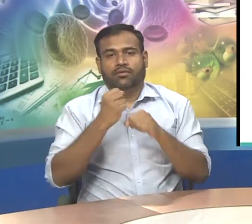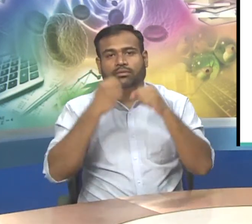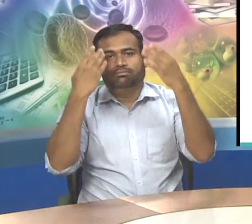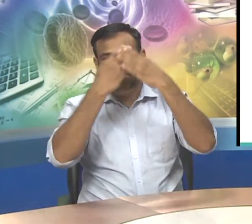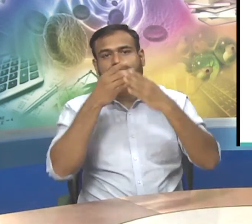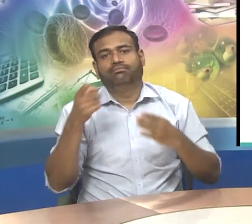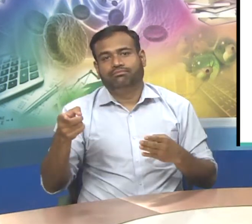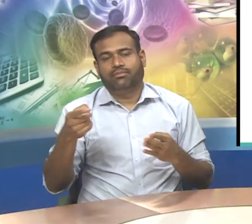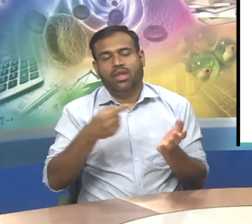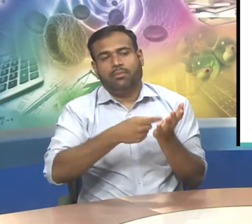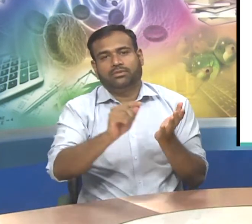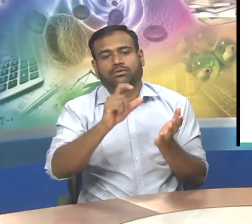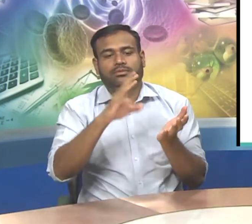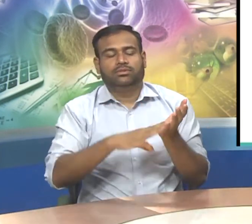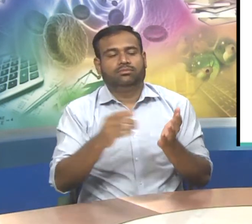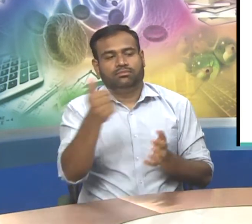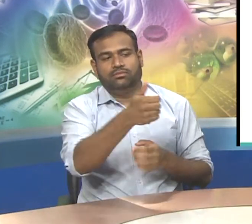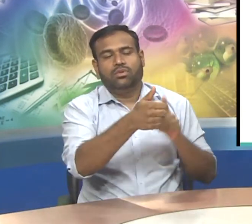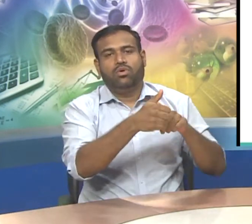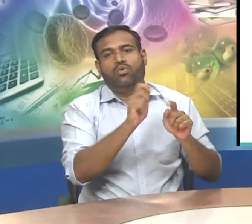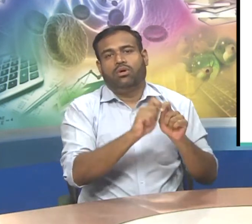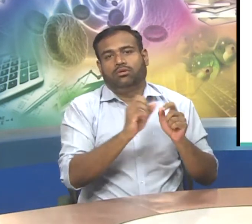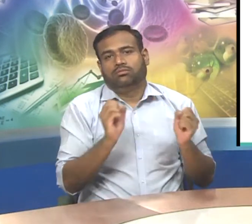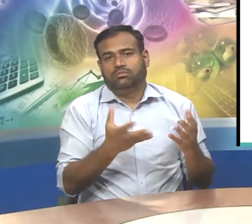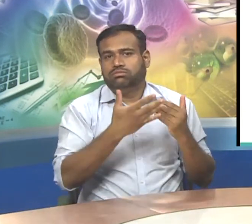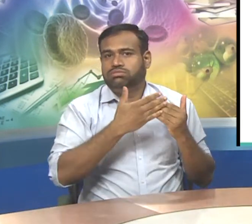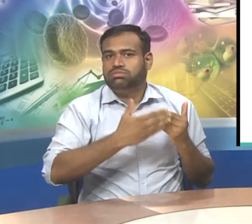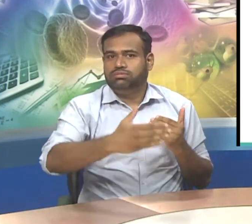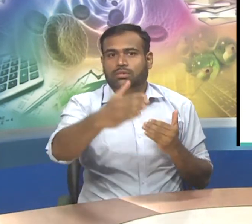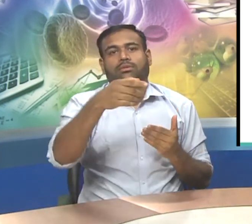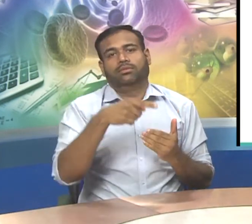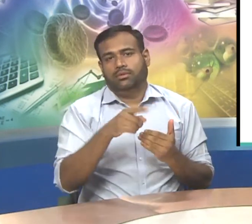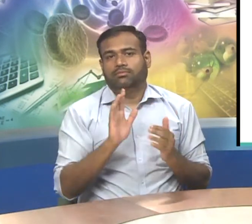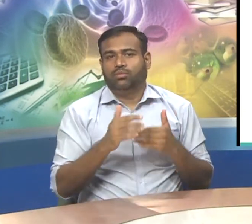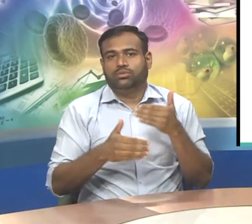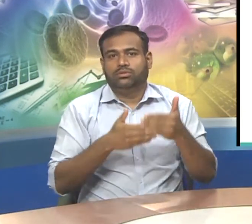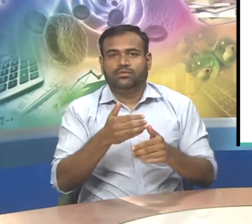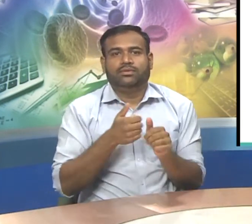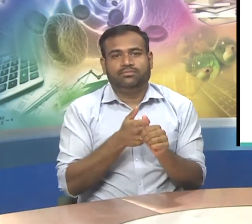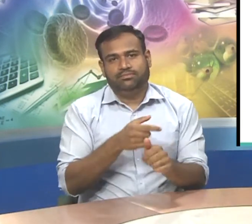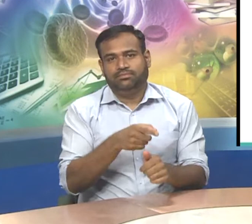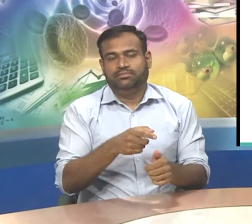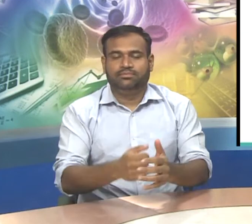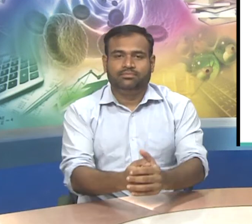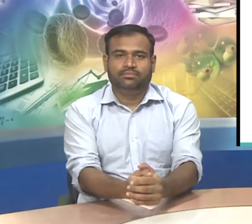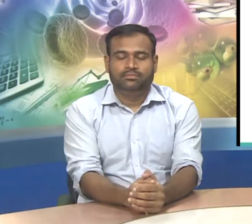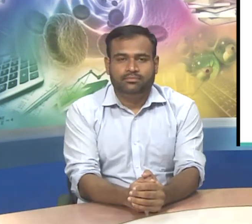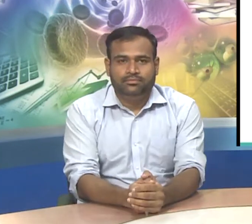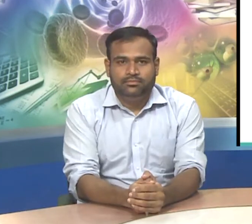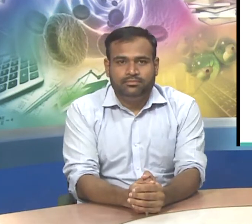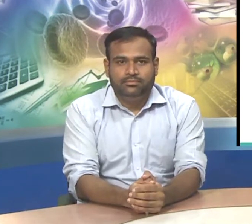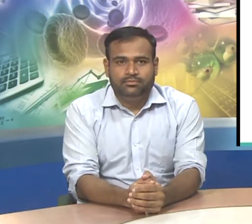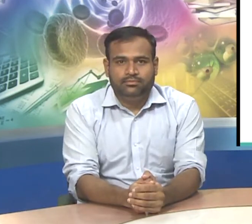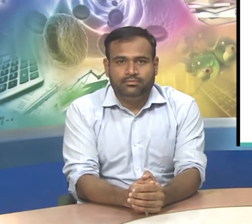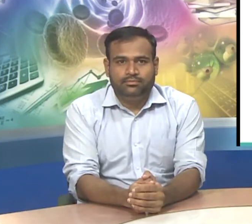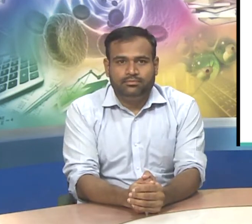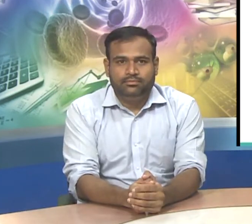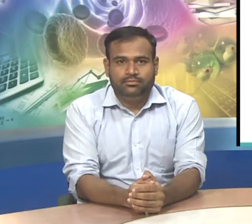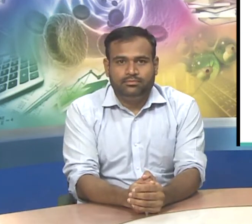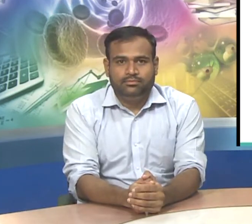Executive power is, he not only appoints the CM but on his or her advice appoints the members of the Council of